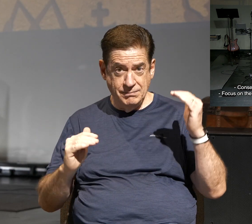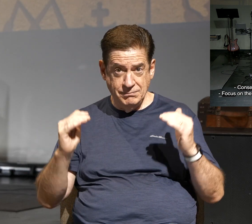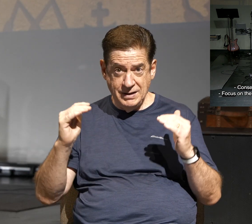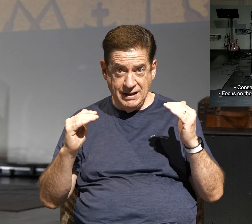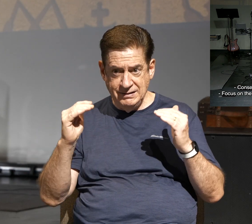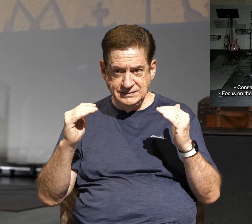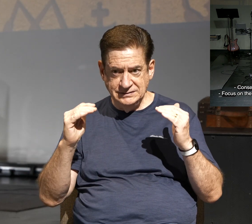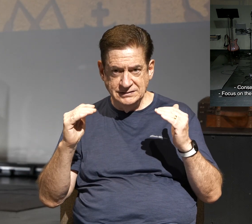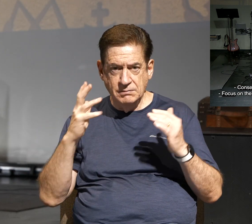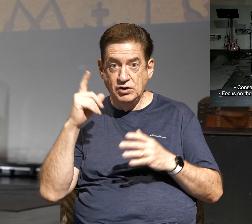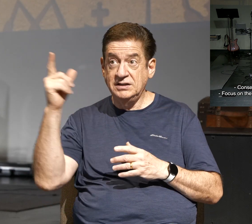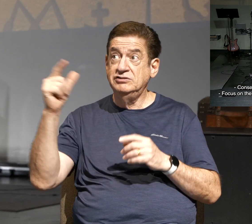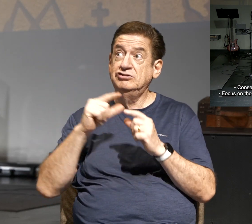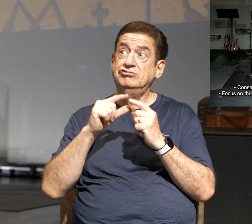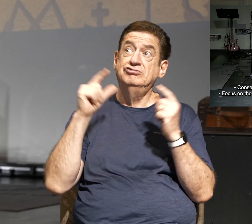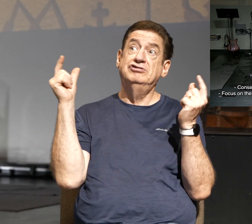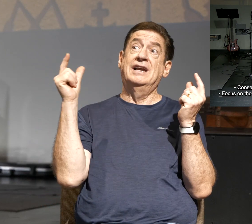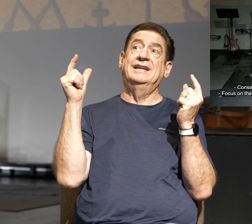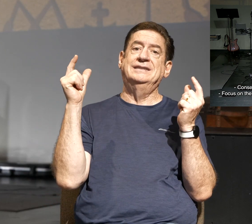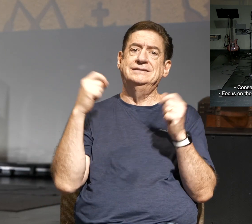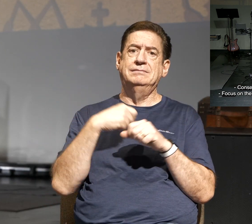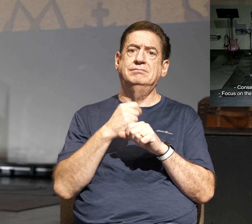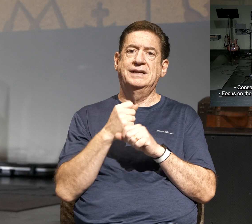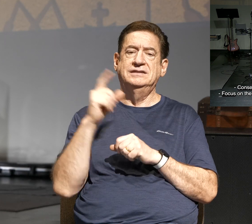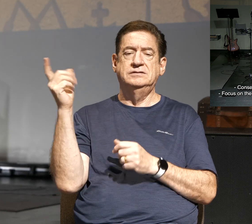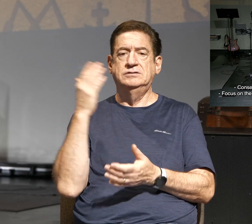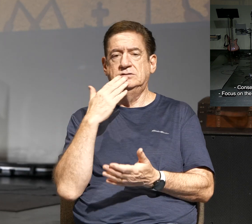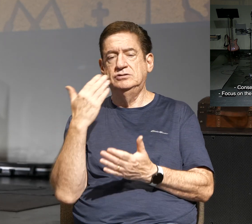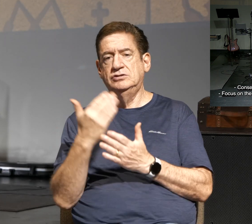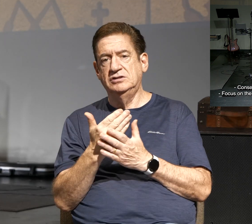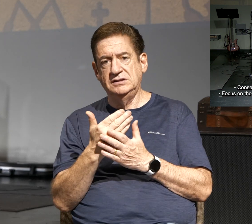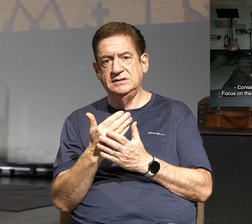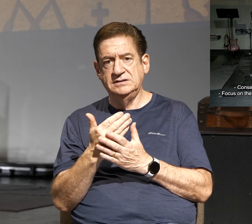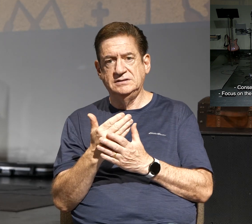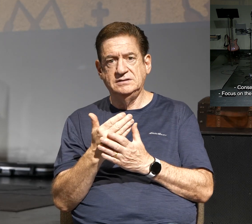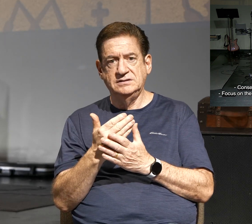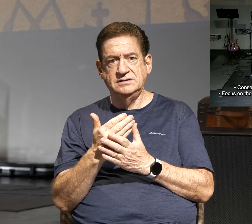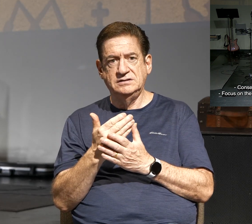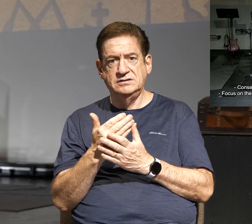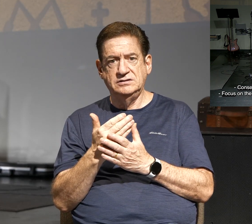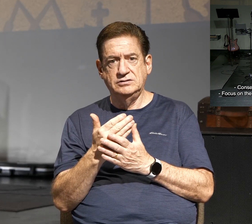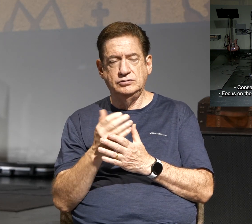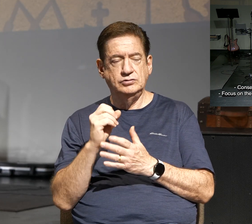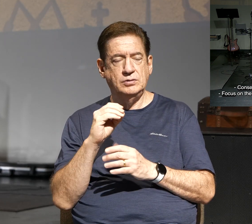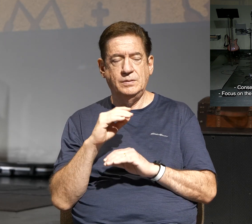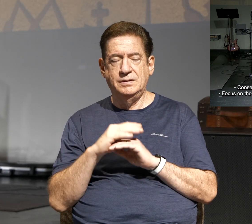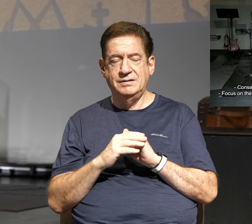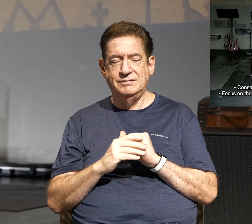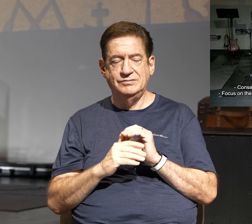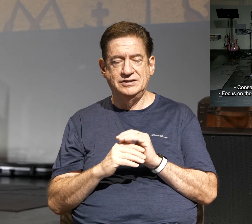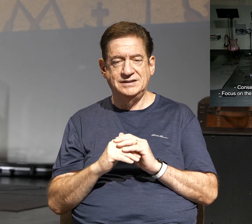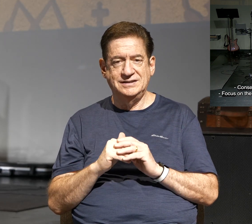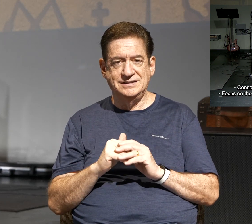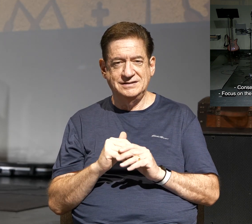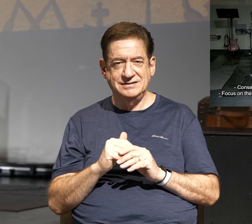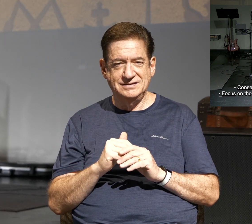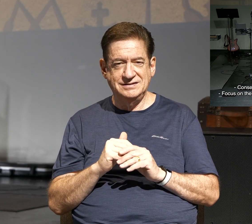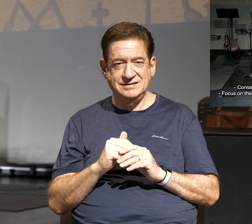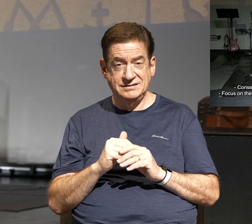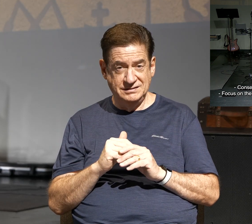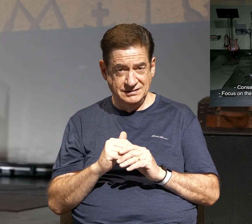his greatness that makes his goodness so comforting.